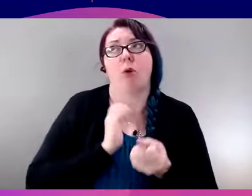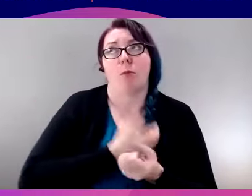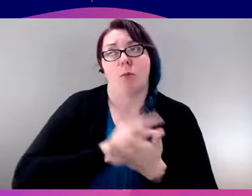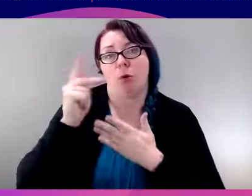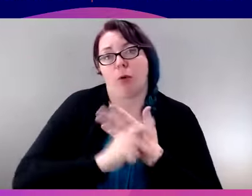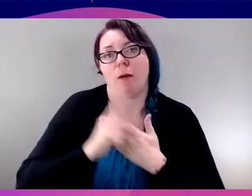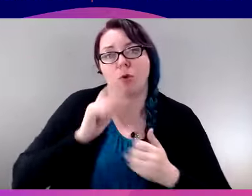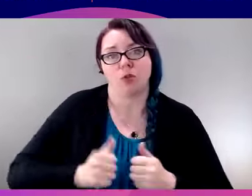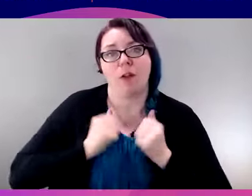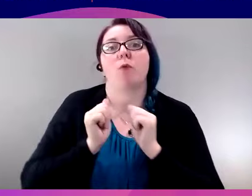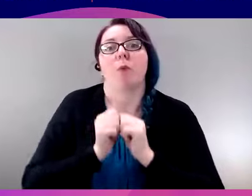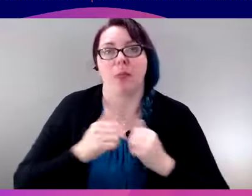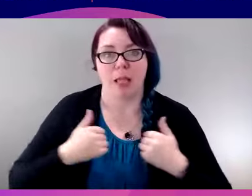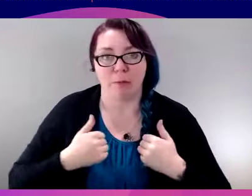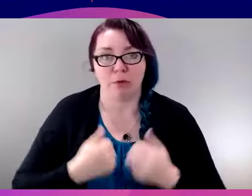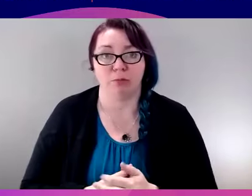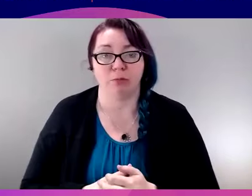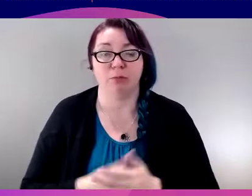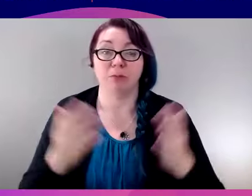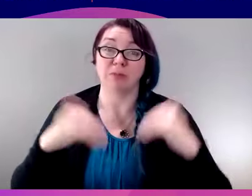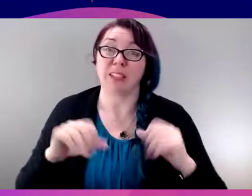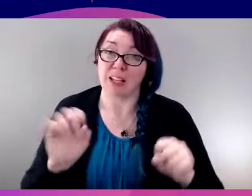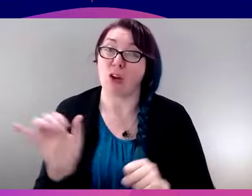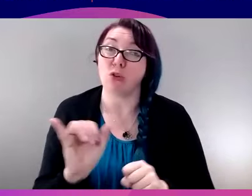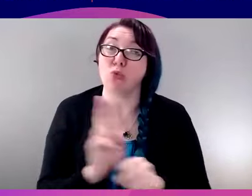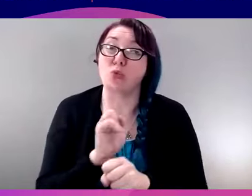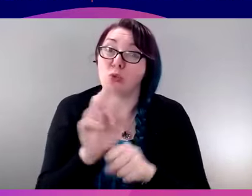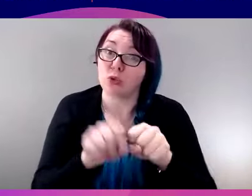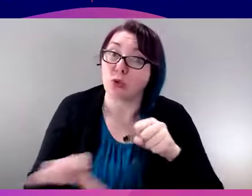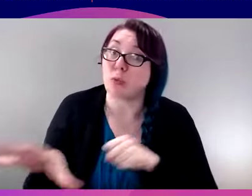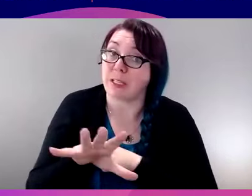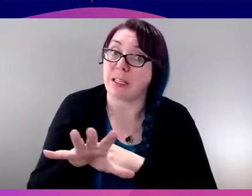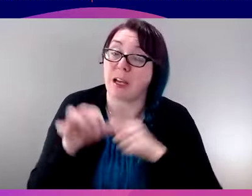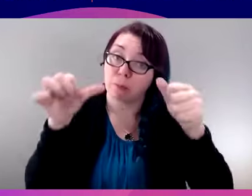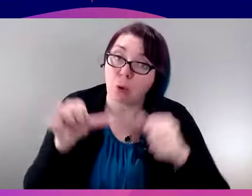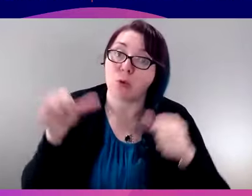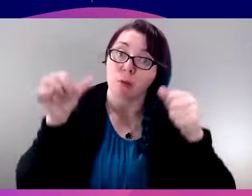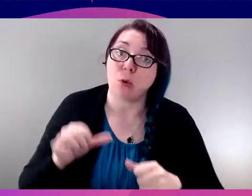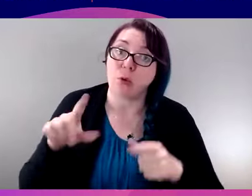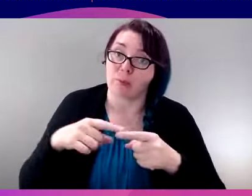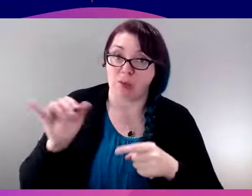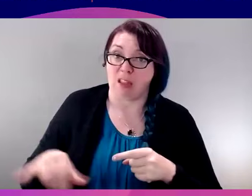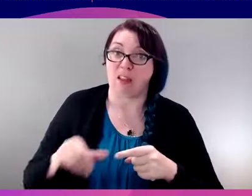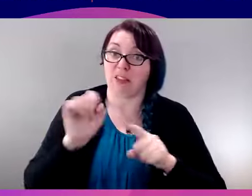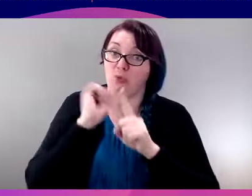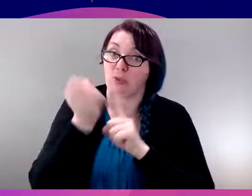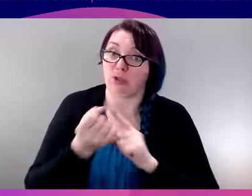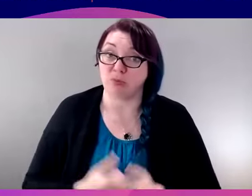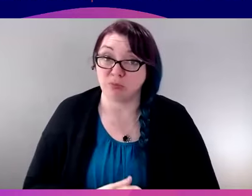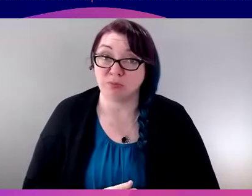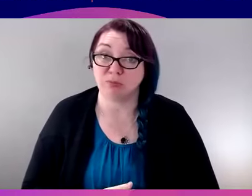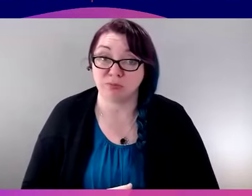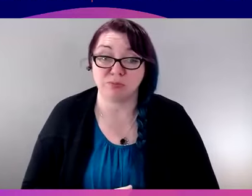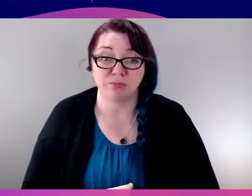educate your audience through an awareness campaign. Finally, an achievable action that can create big change is beginning to